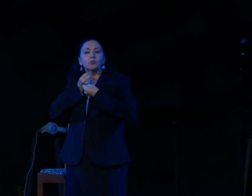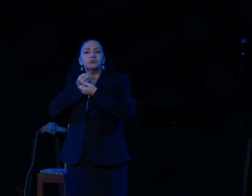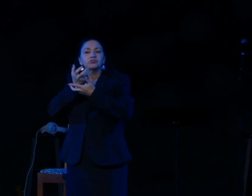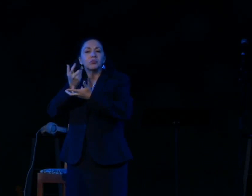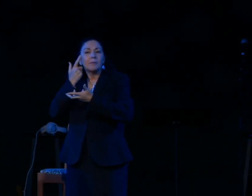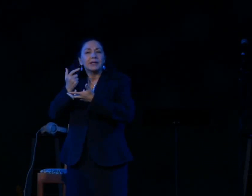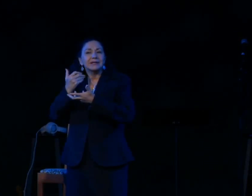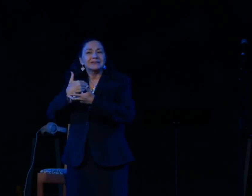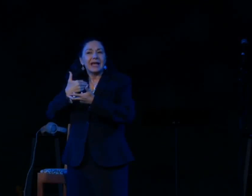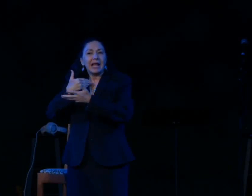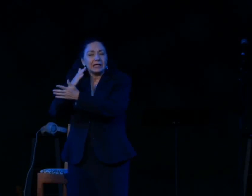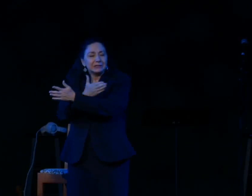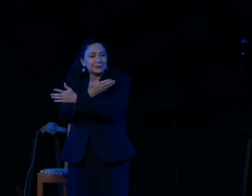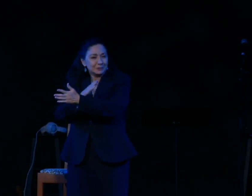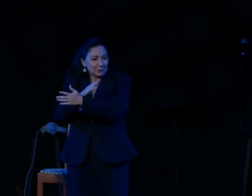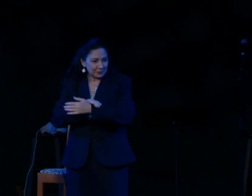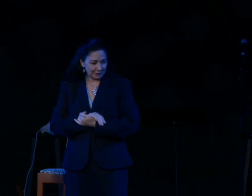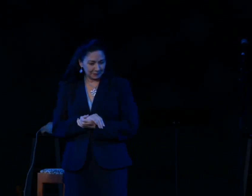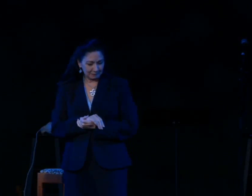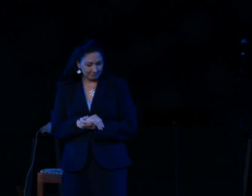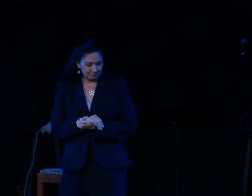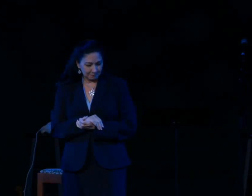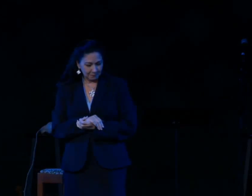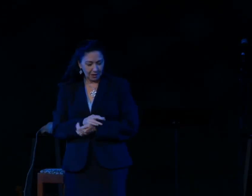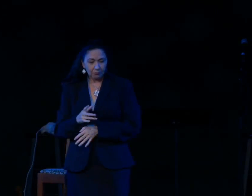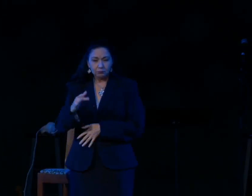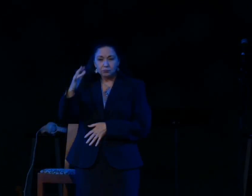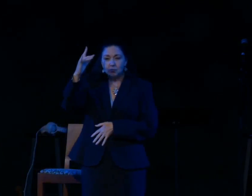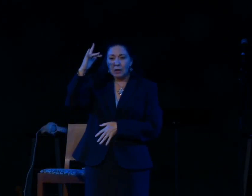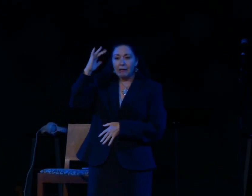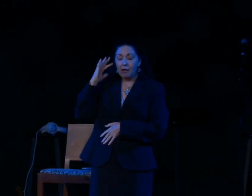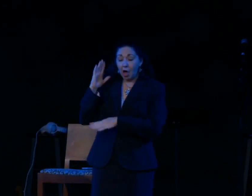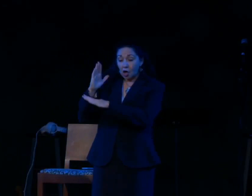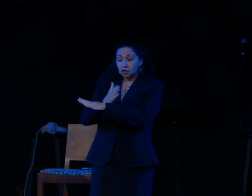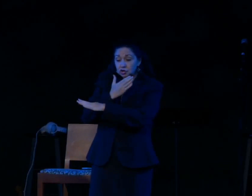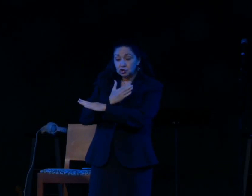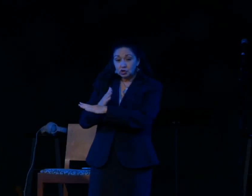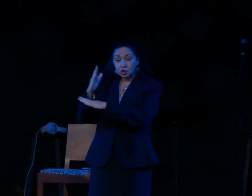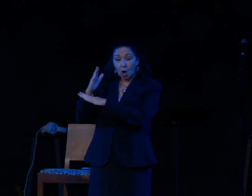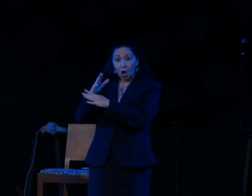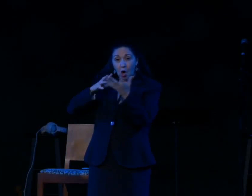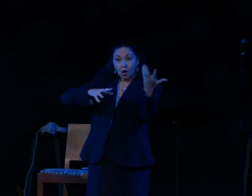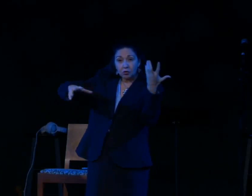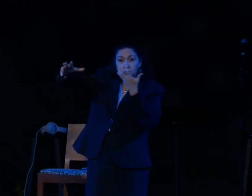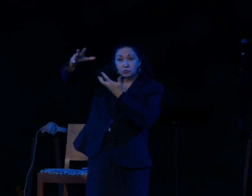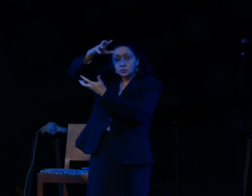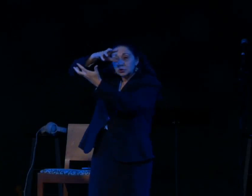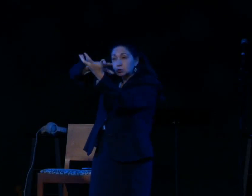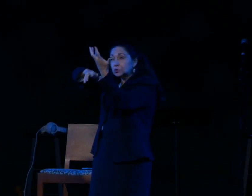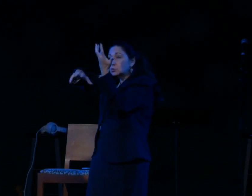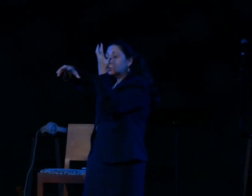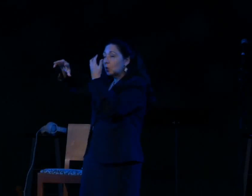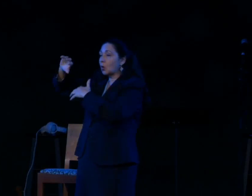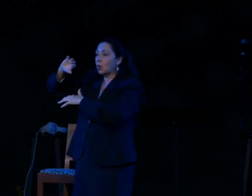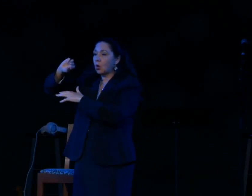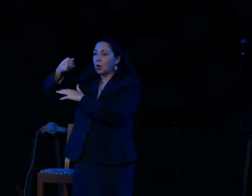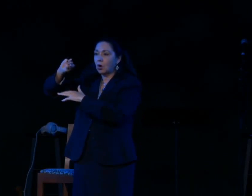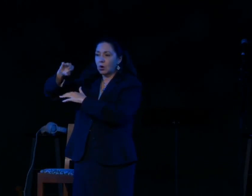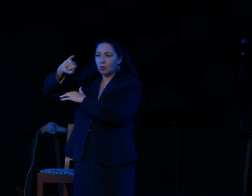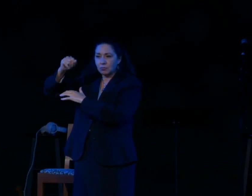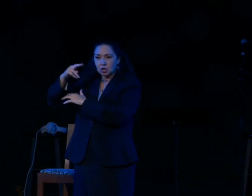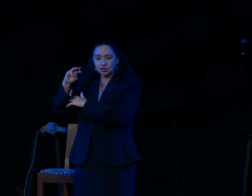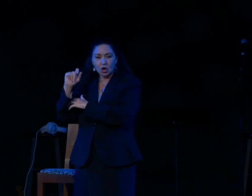song on a stormy night on a ship where John Wesley watched a group of